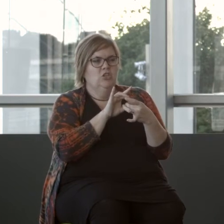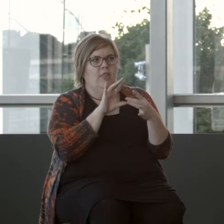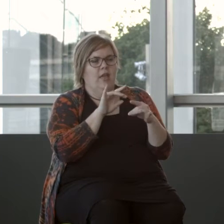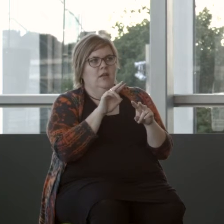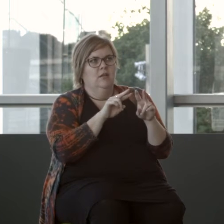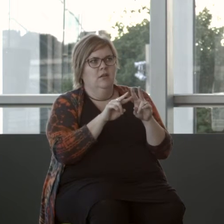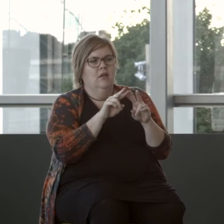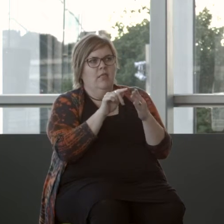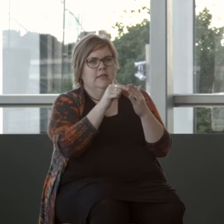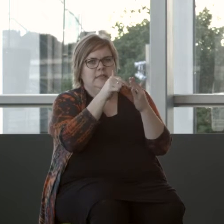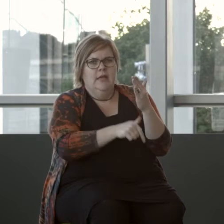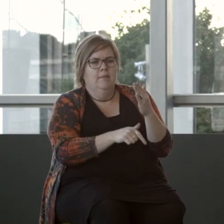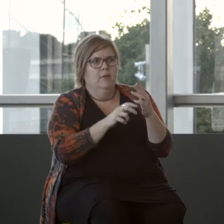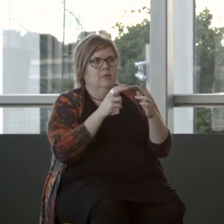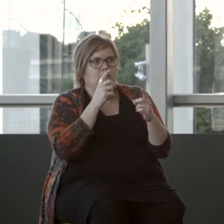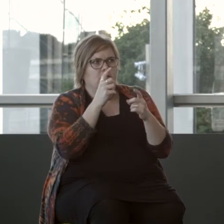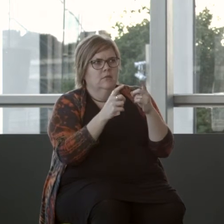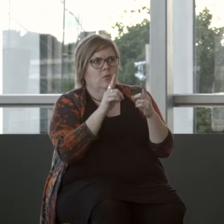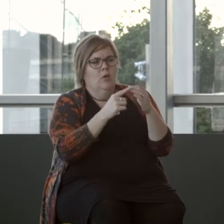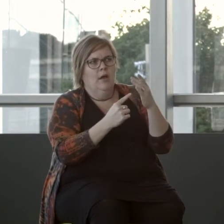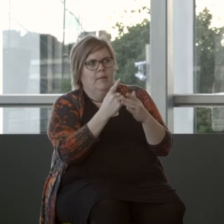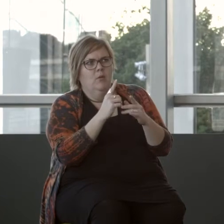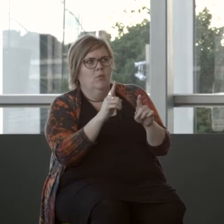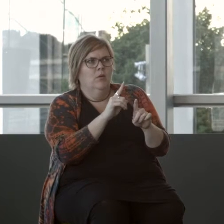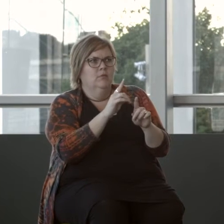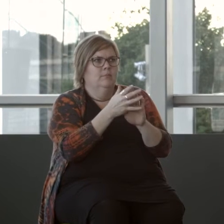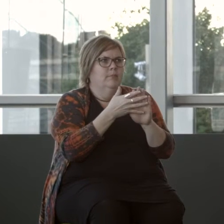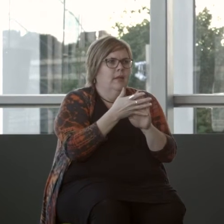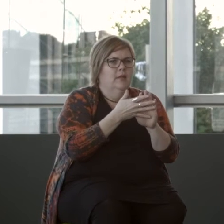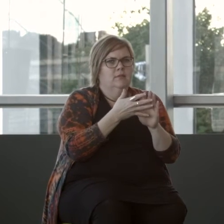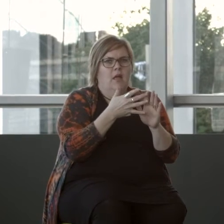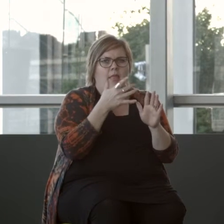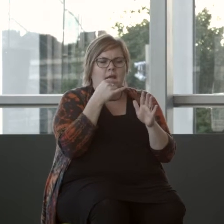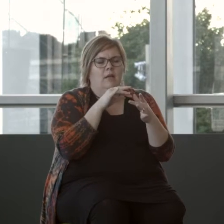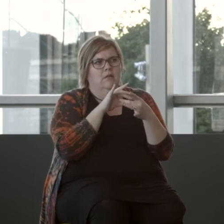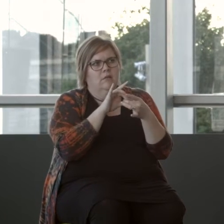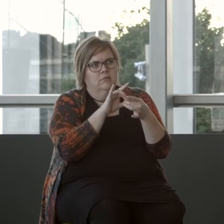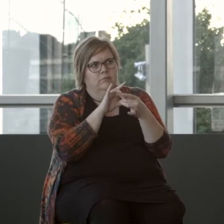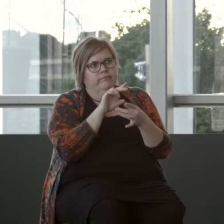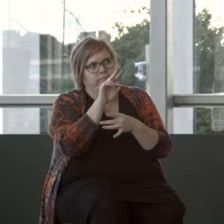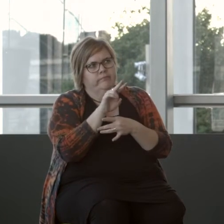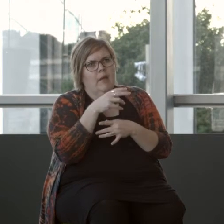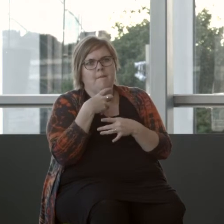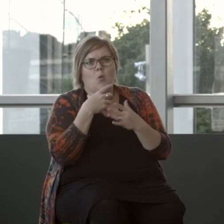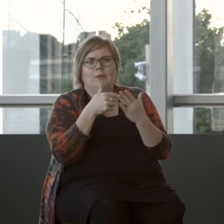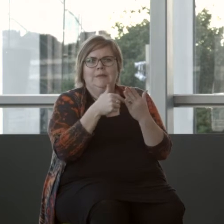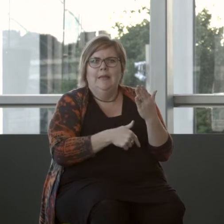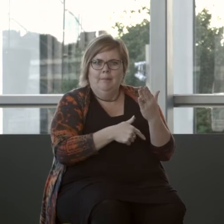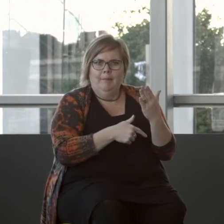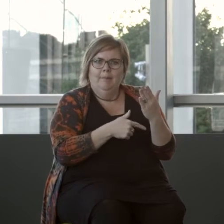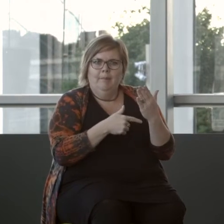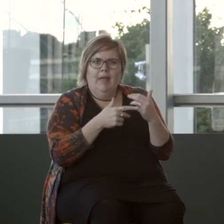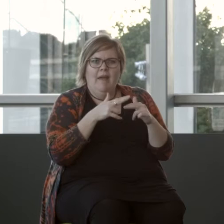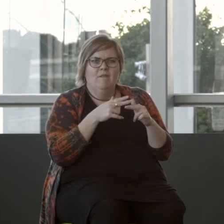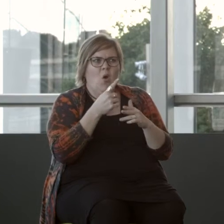the work about, what's happening here, and hopefully engage longer and in a deeper way than they may have otherwise if I